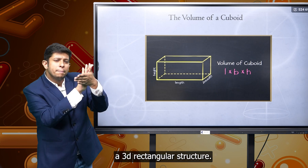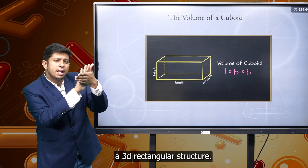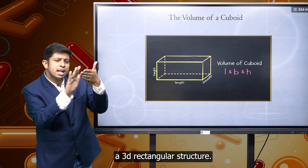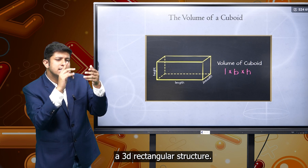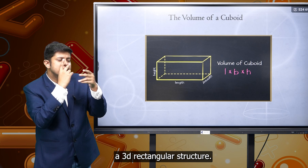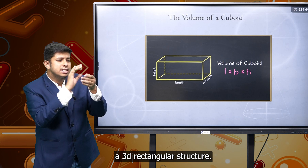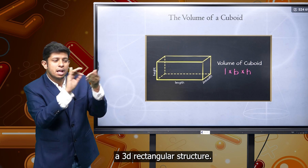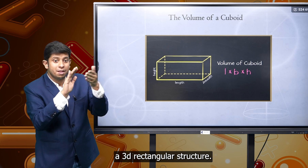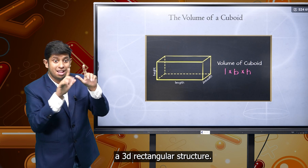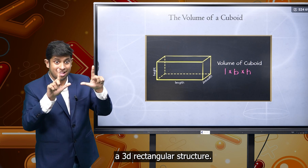3D rectangular structure,